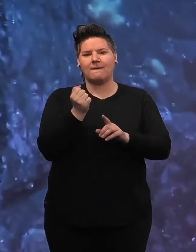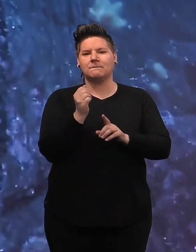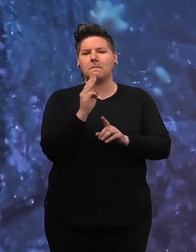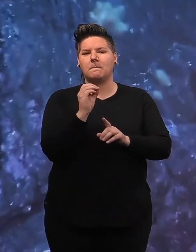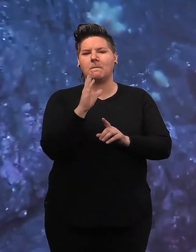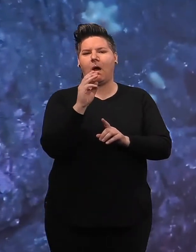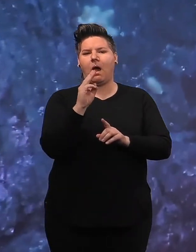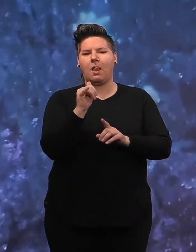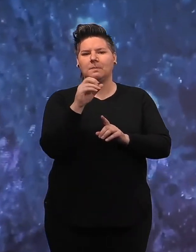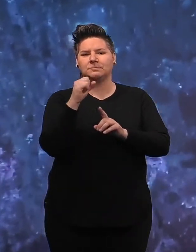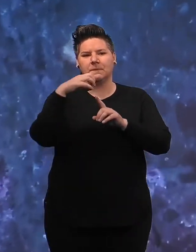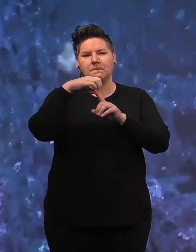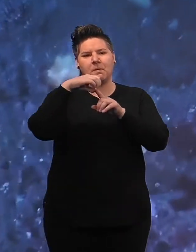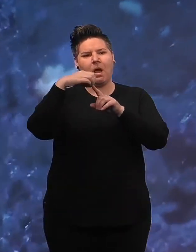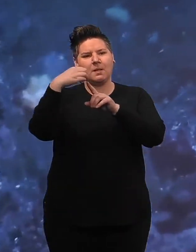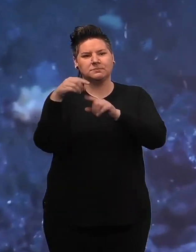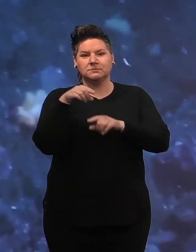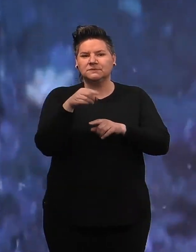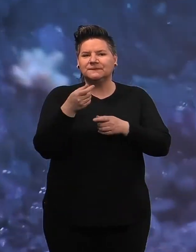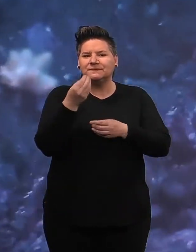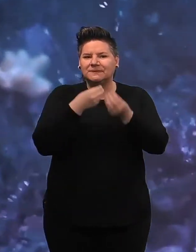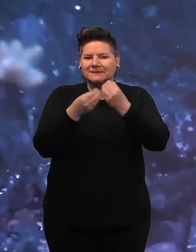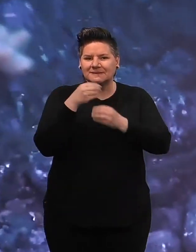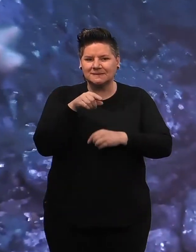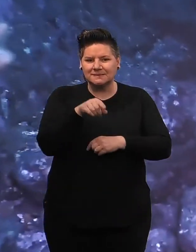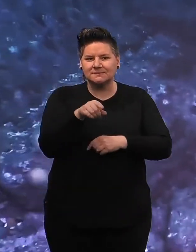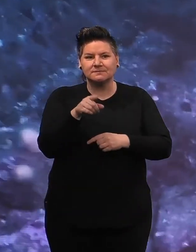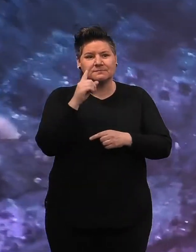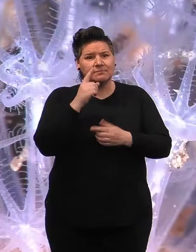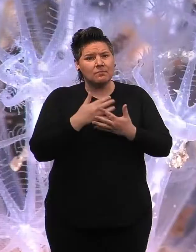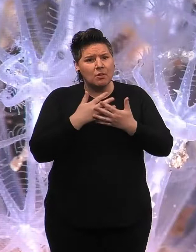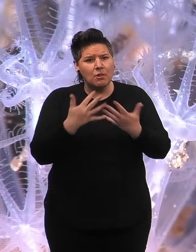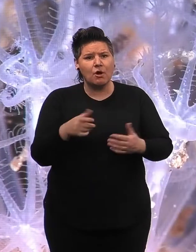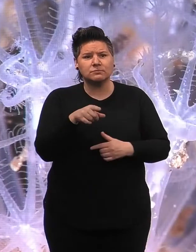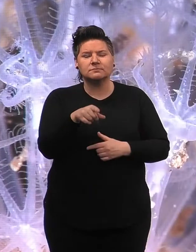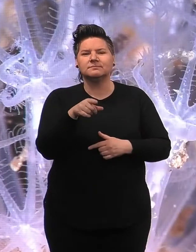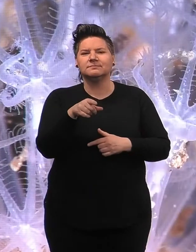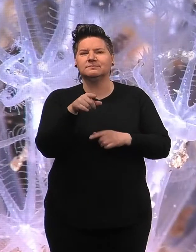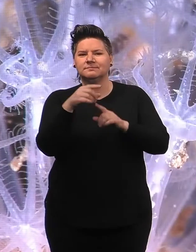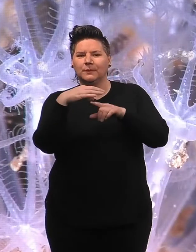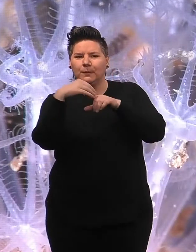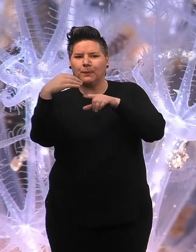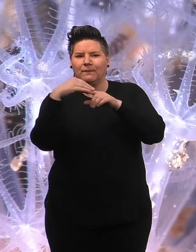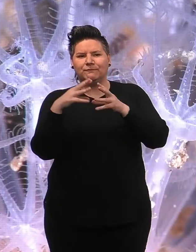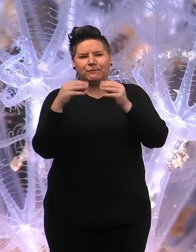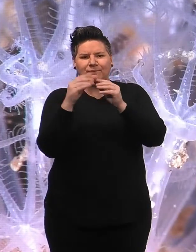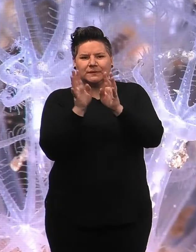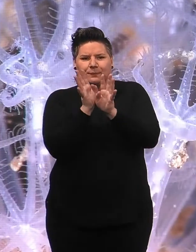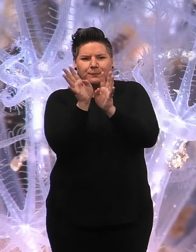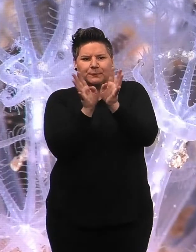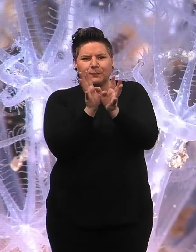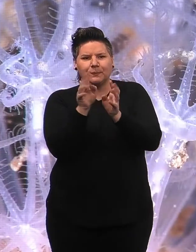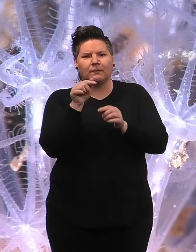feed. And if you look very closely at the dead man's fingers, you see that fluffiness on the outside is